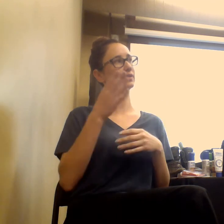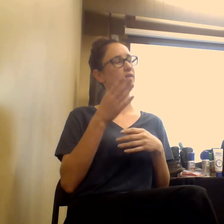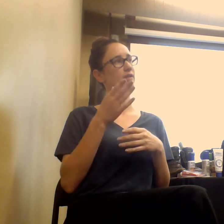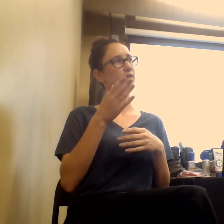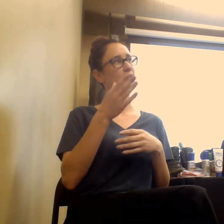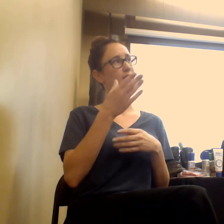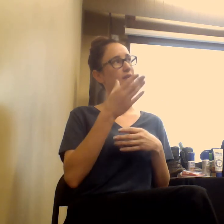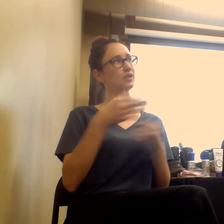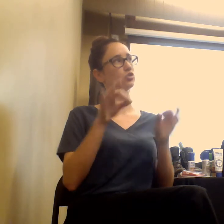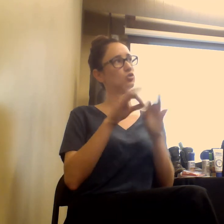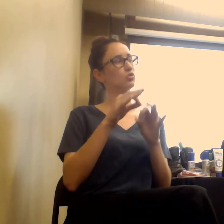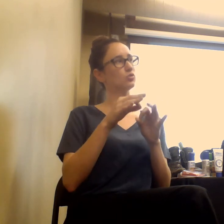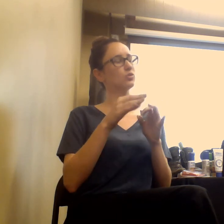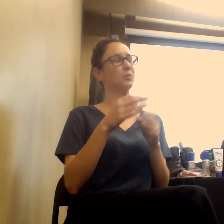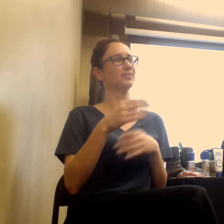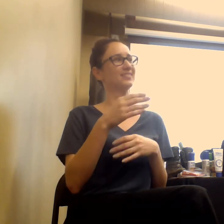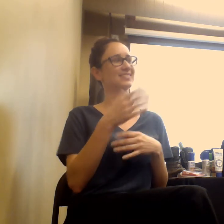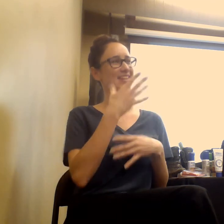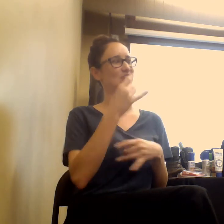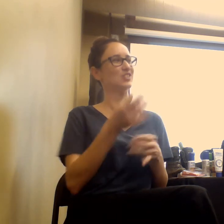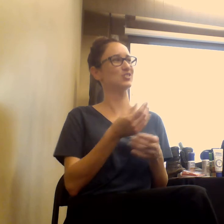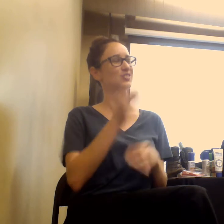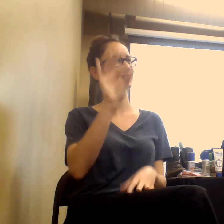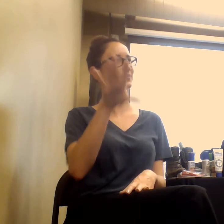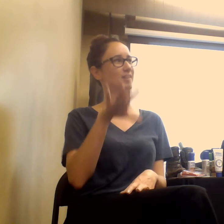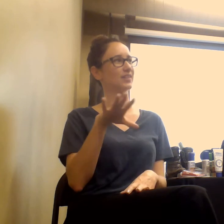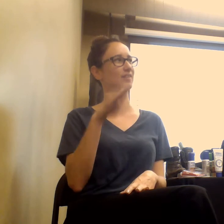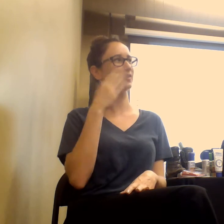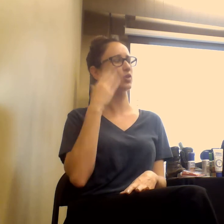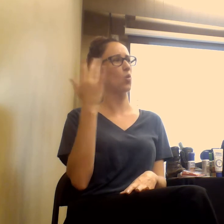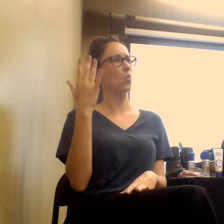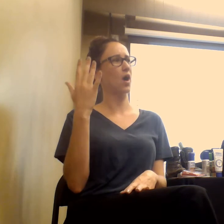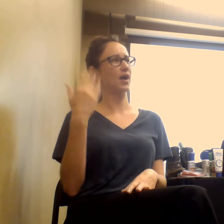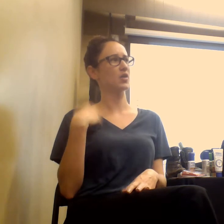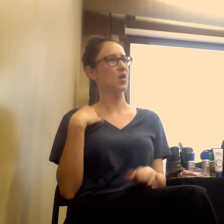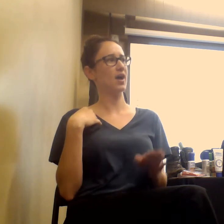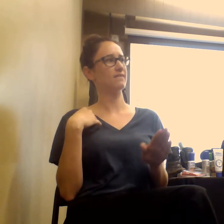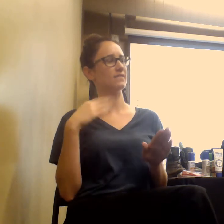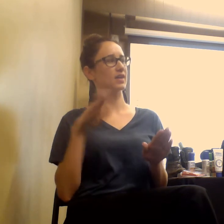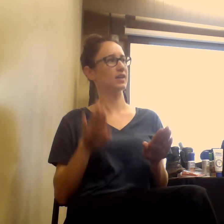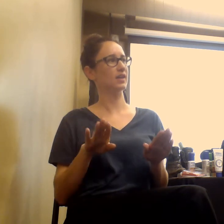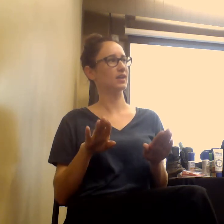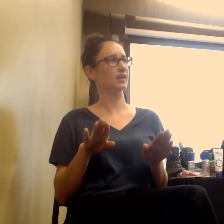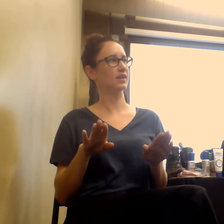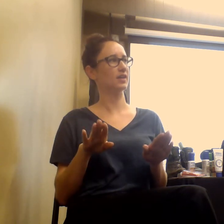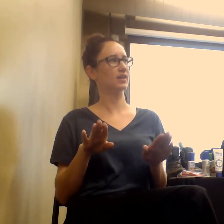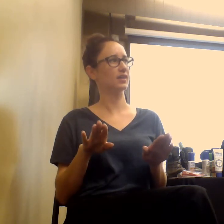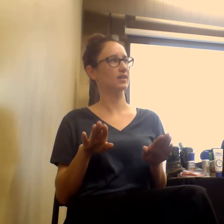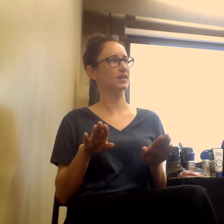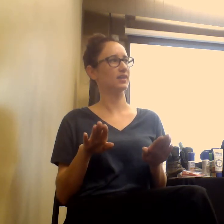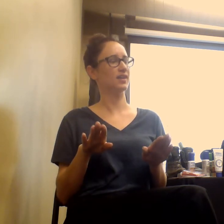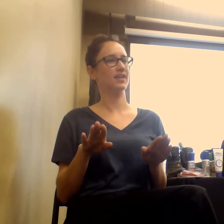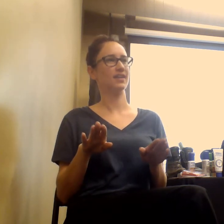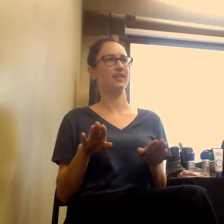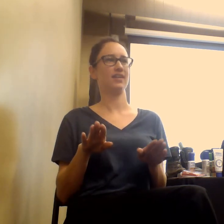bit? Almost seems counterintuitive to have the heel come backwards on the